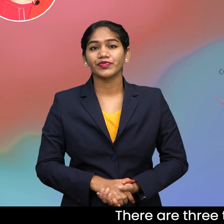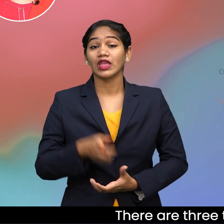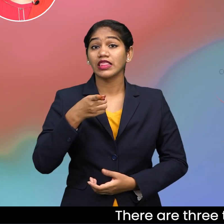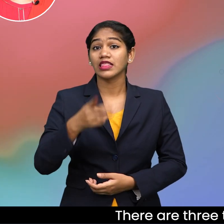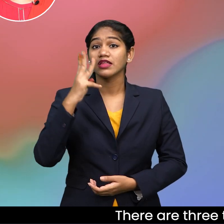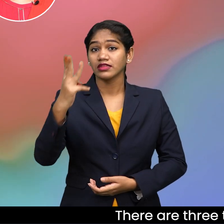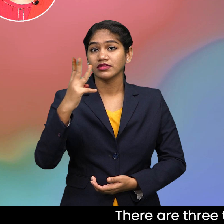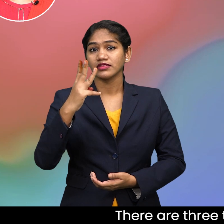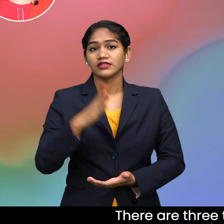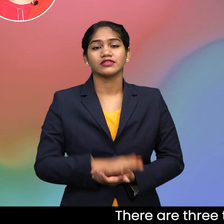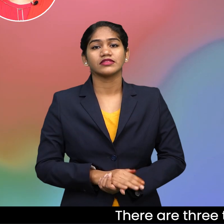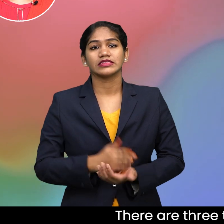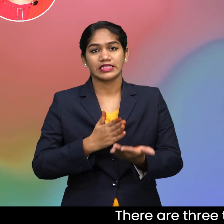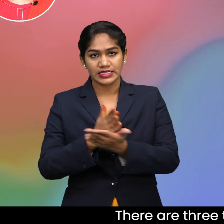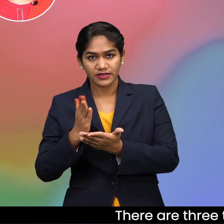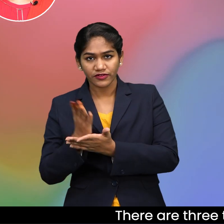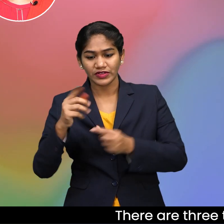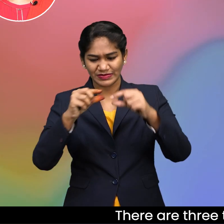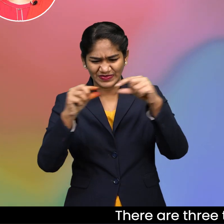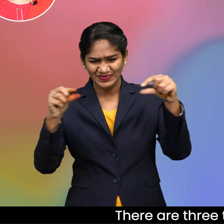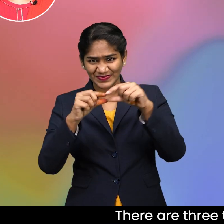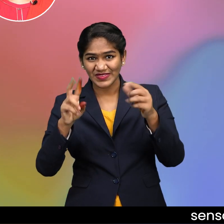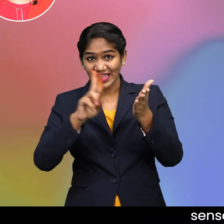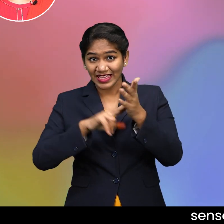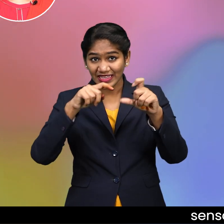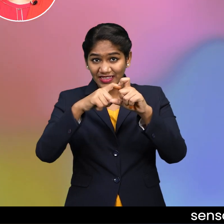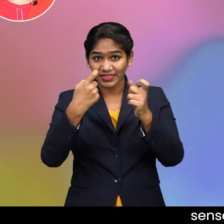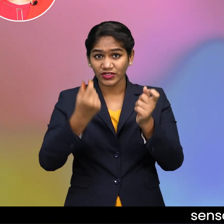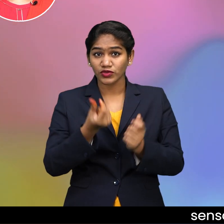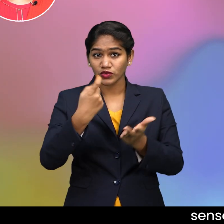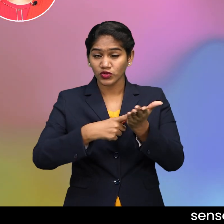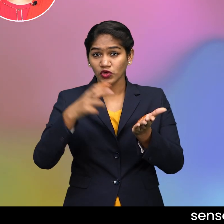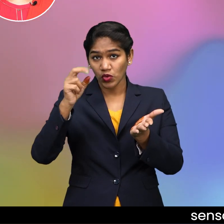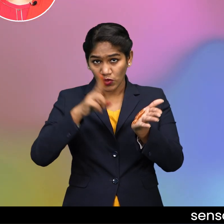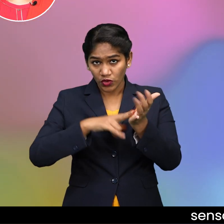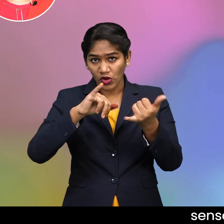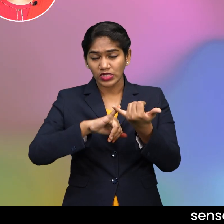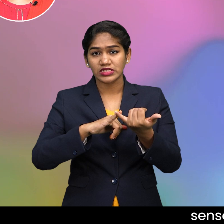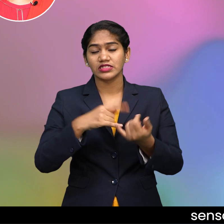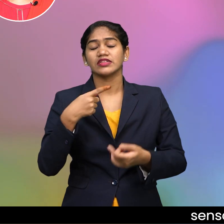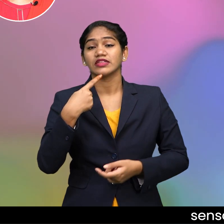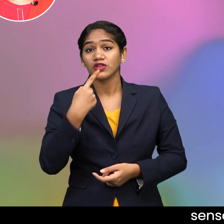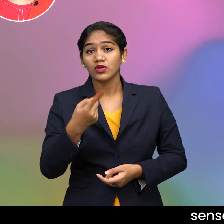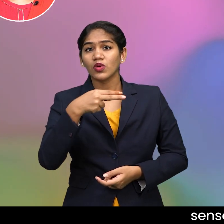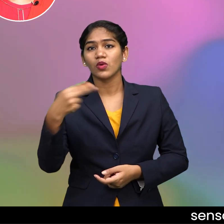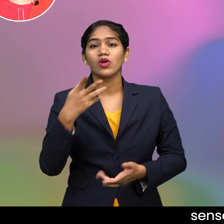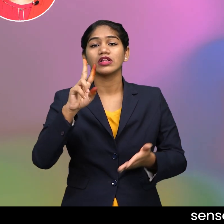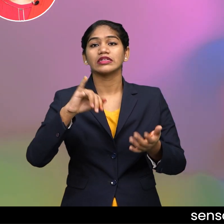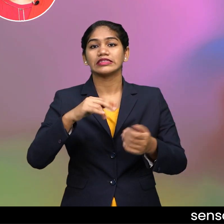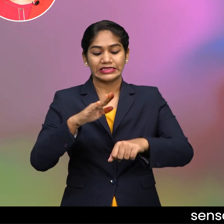There are three types of neurons called sensory neurons,